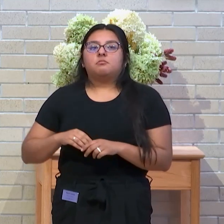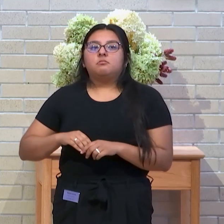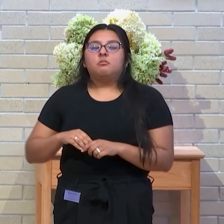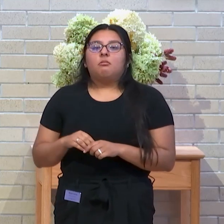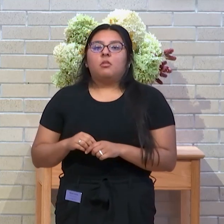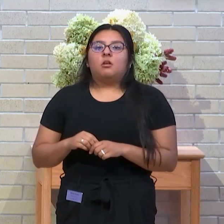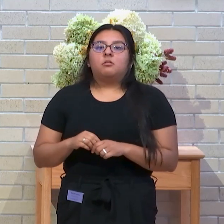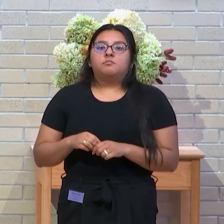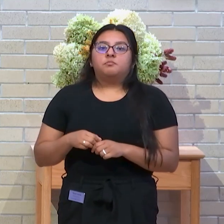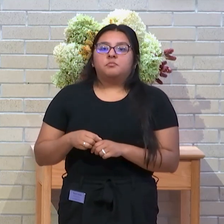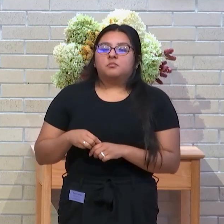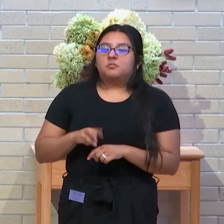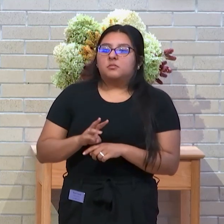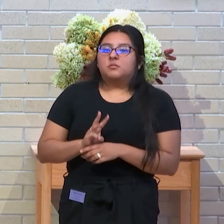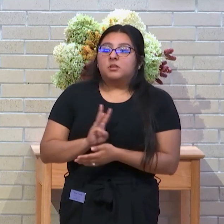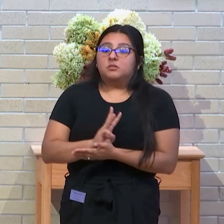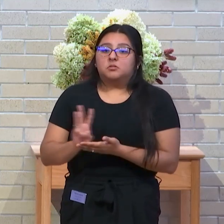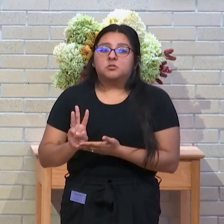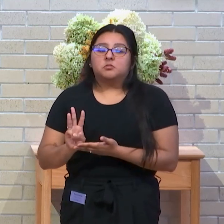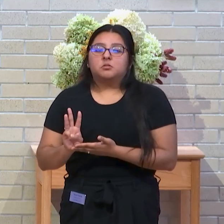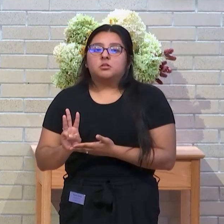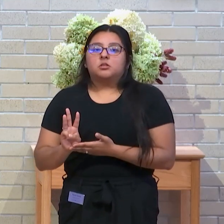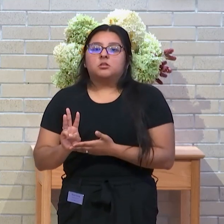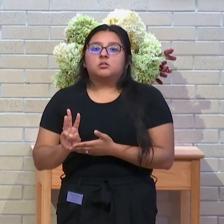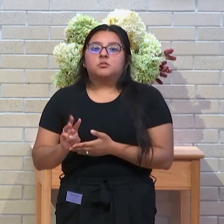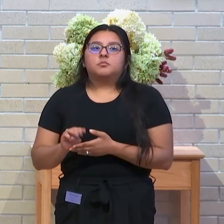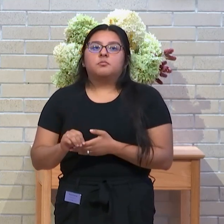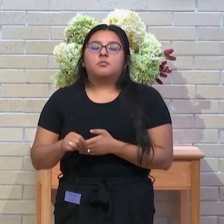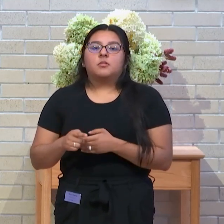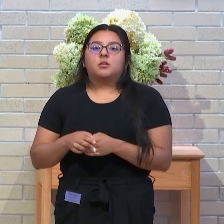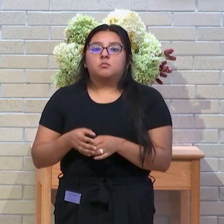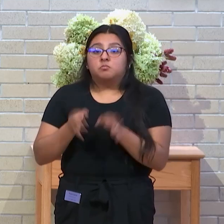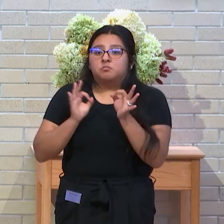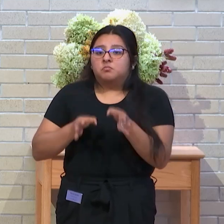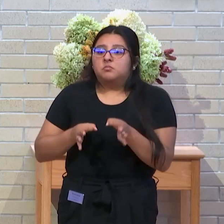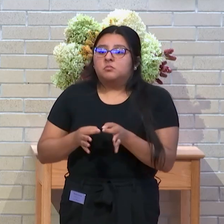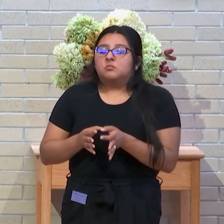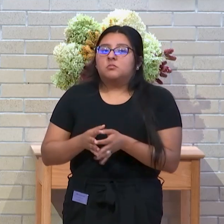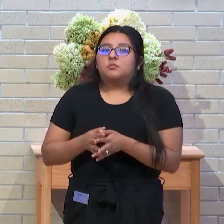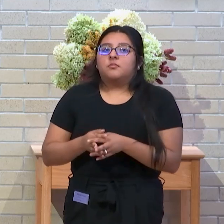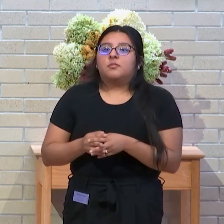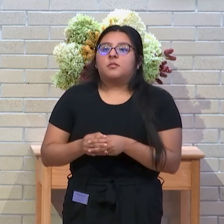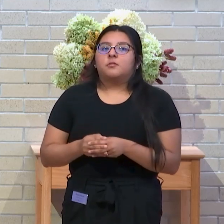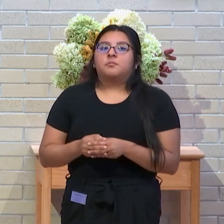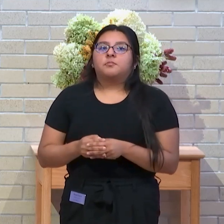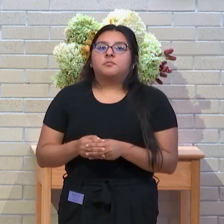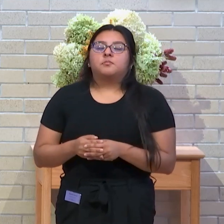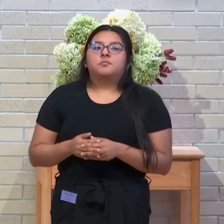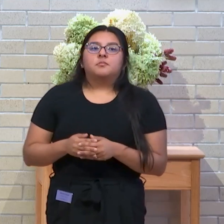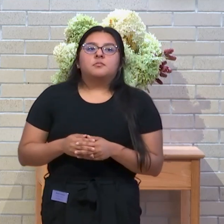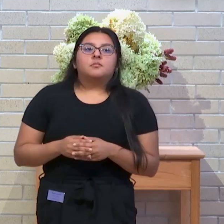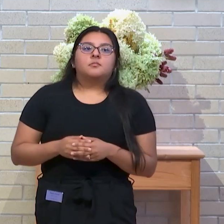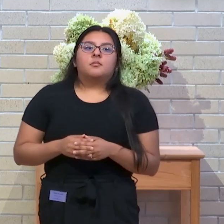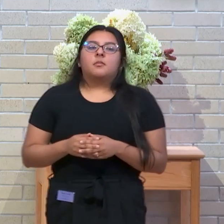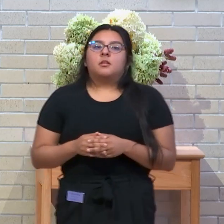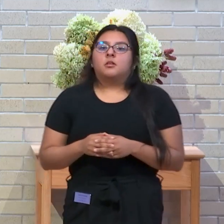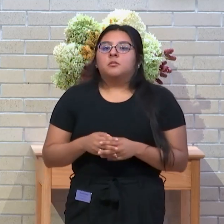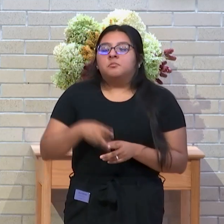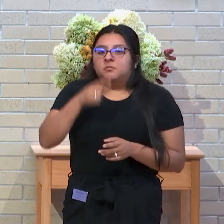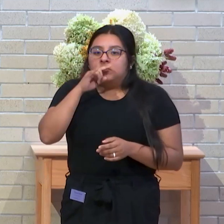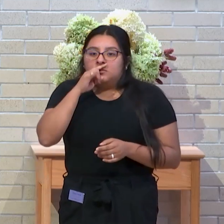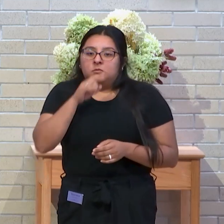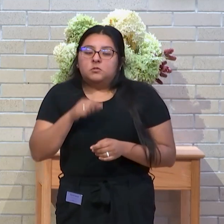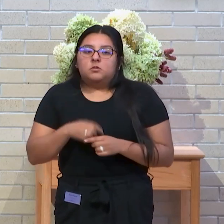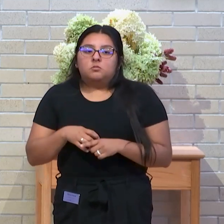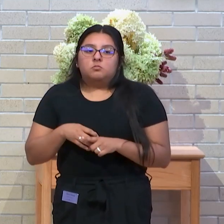was cut to 6 weeks. Because of the decisions my family made and the privileges we had, as a child, I was exposed